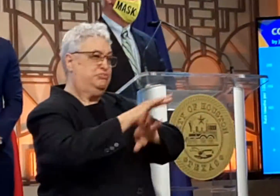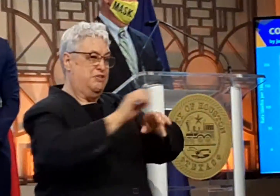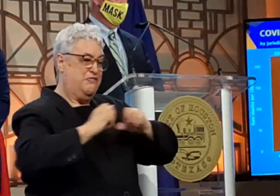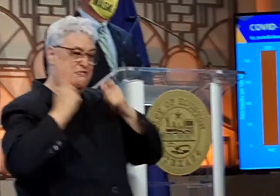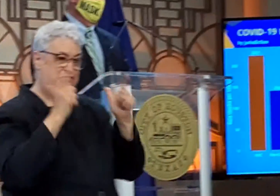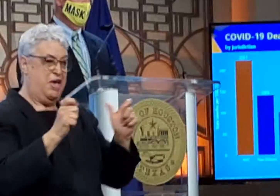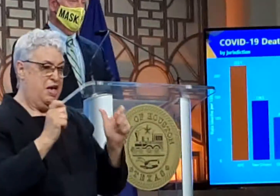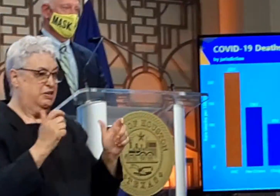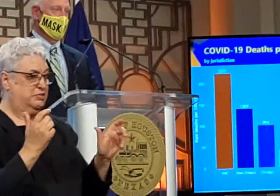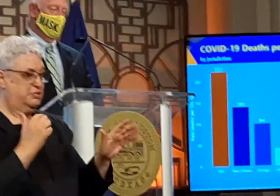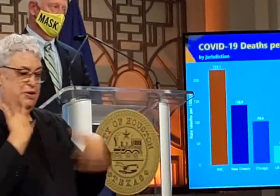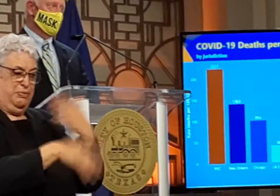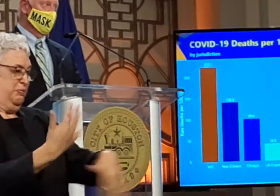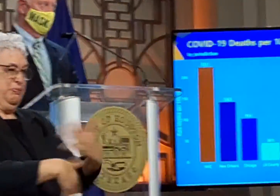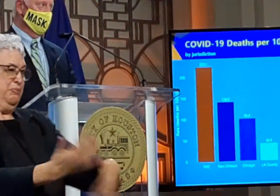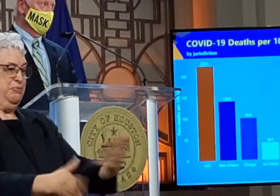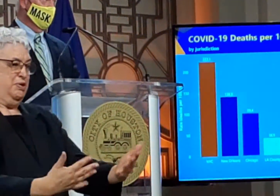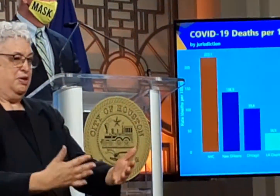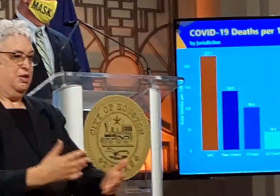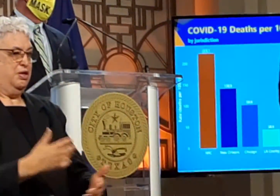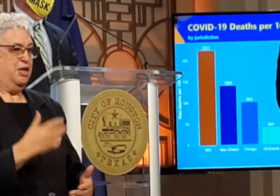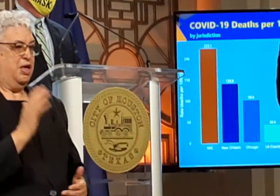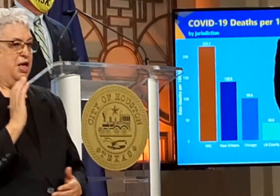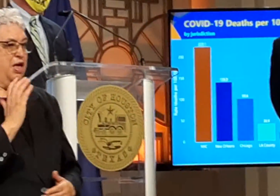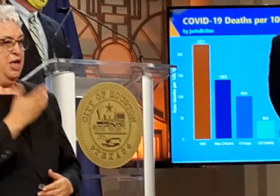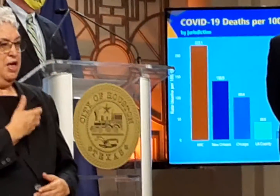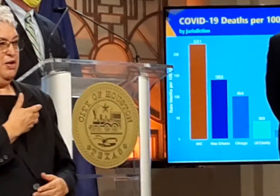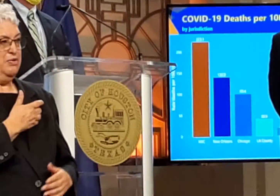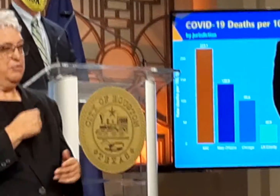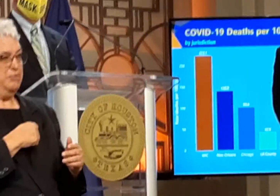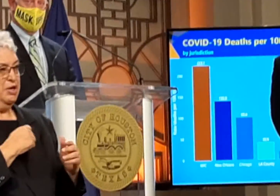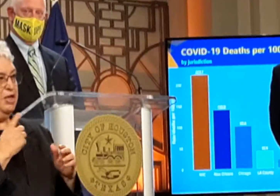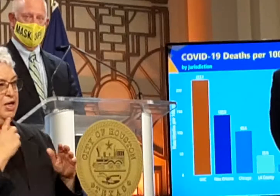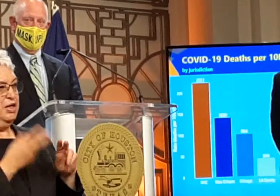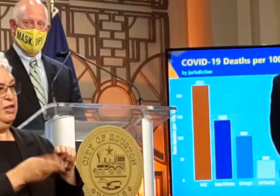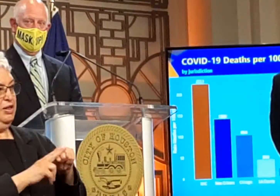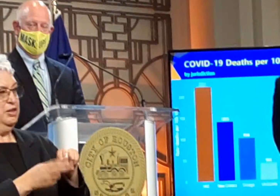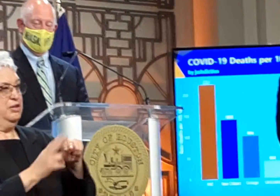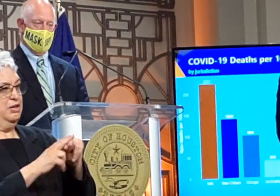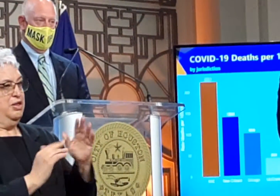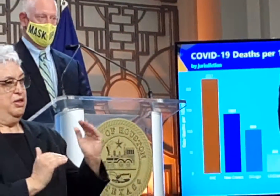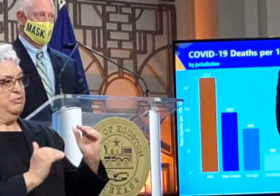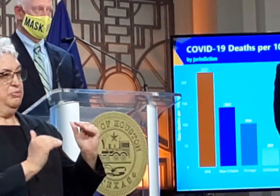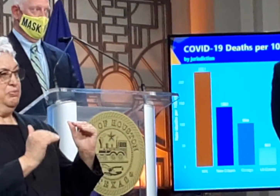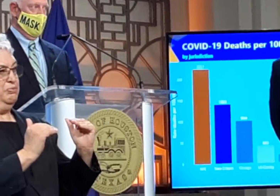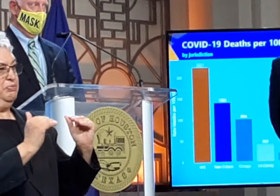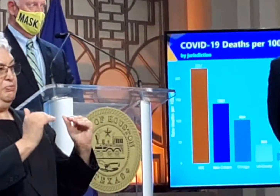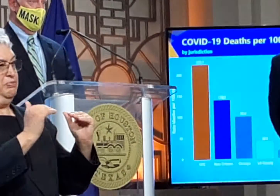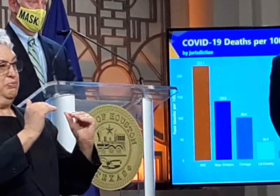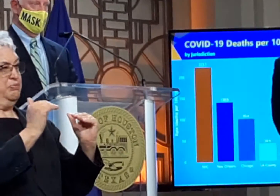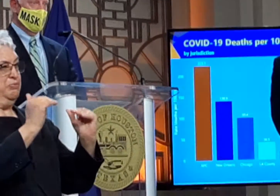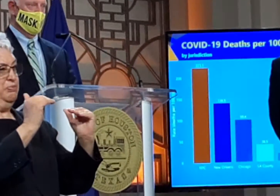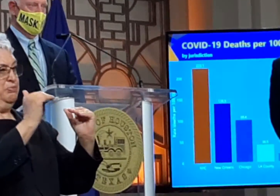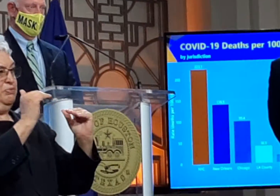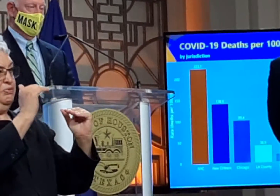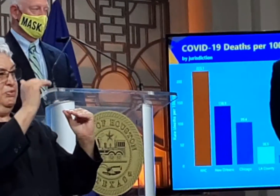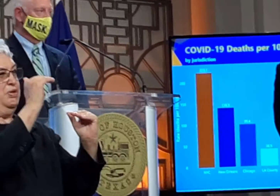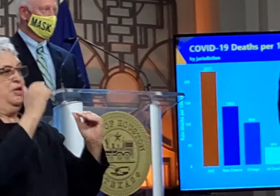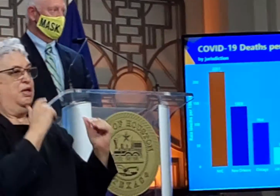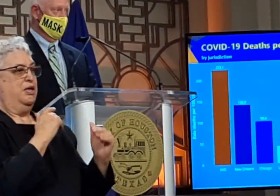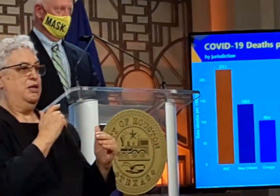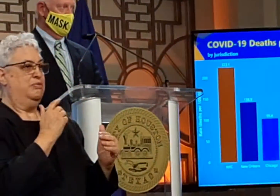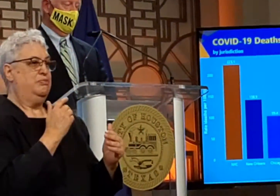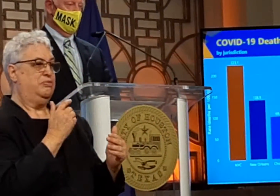and it's rampant. My fear is that our histogram is going to continue to enlarge or get larger, and